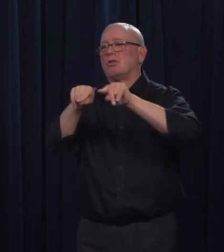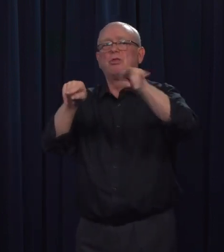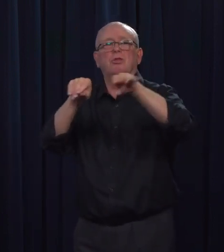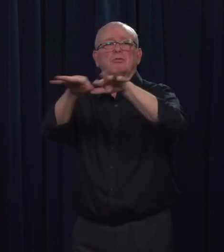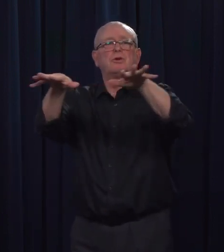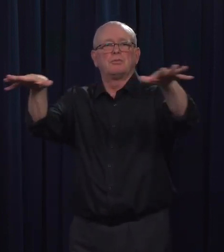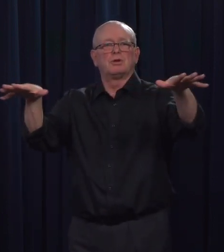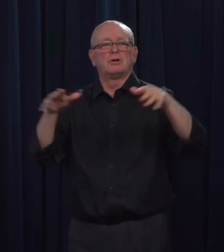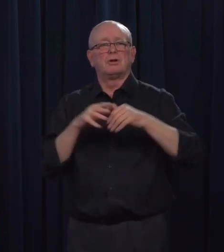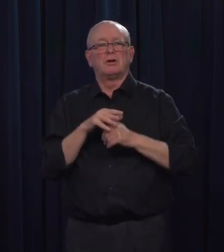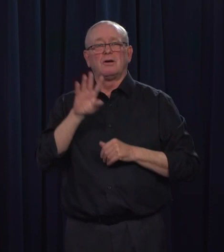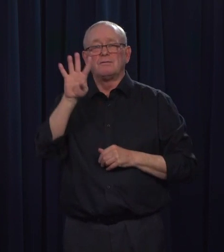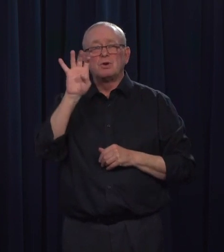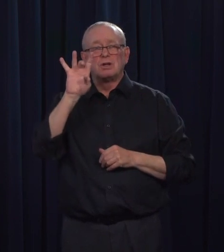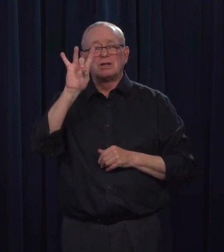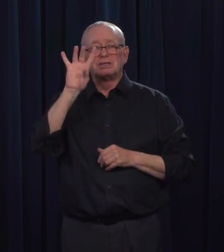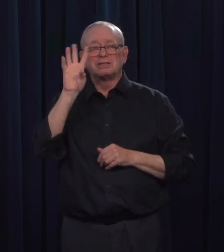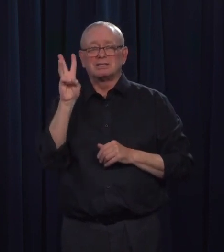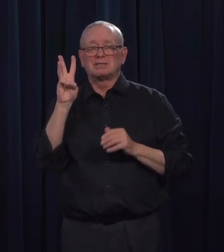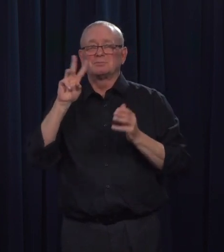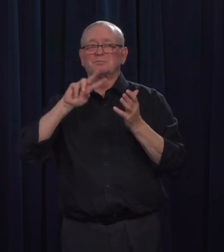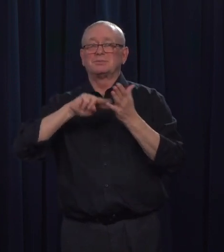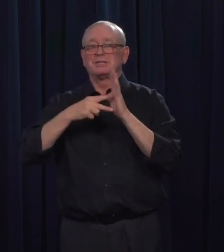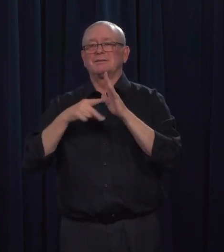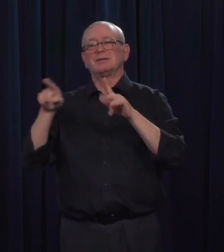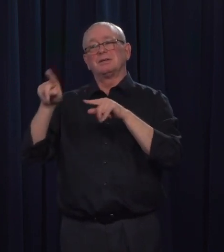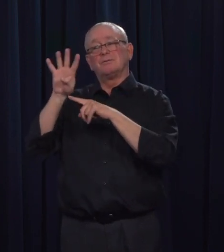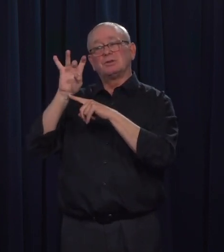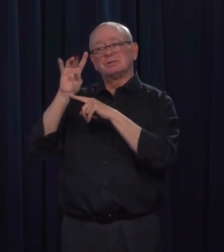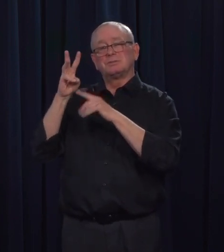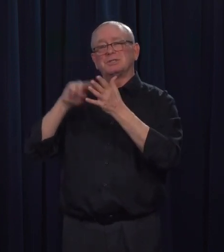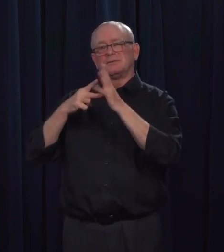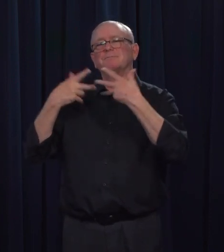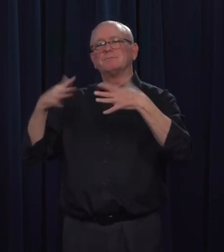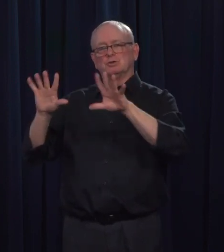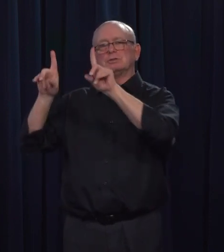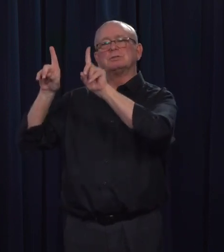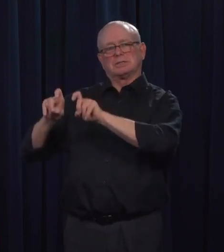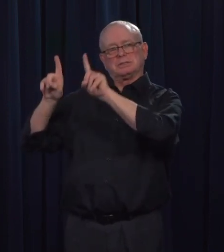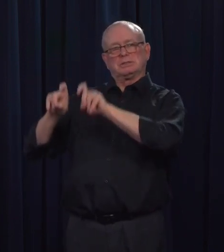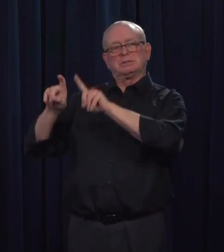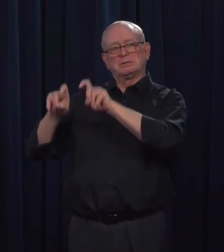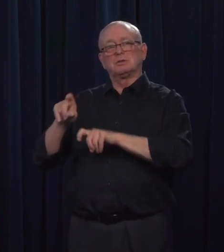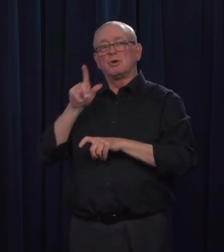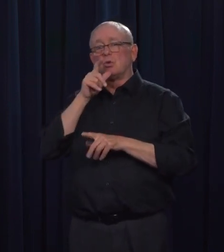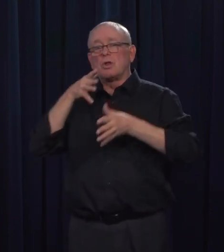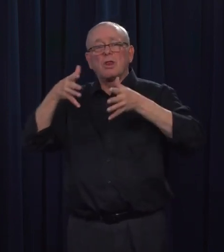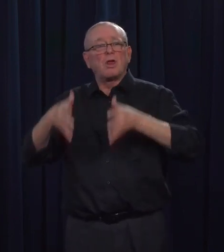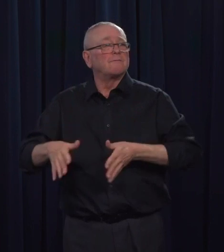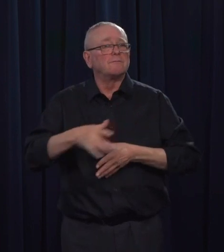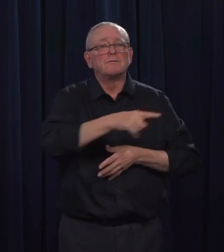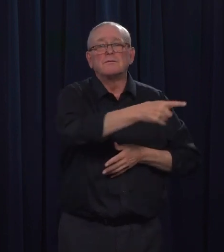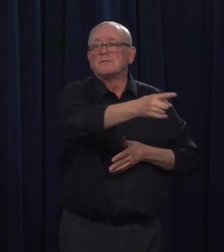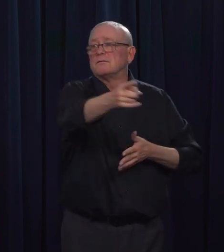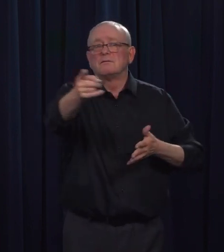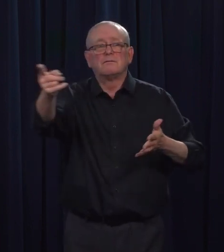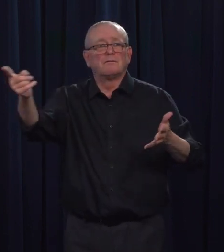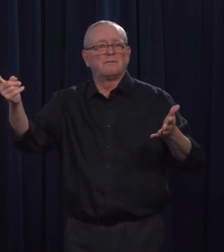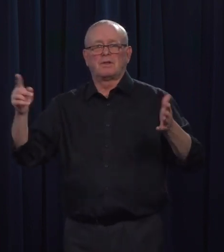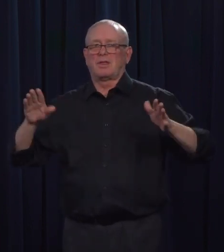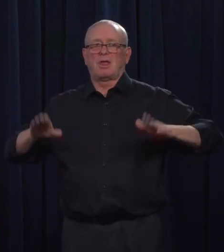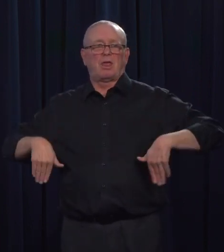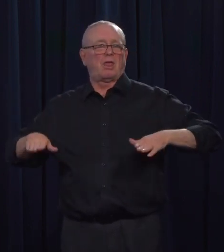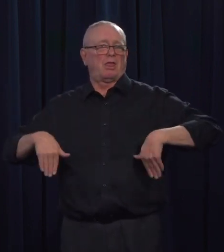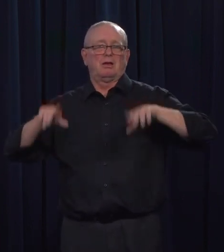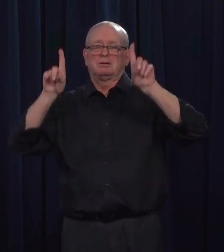that we have identified. The second thing I would say is that we have 10 people in the ICU right now with 486 cases